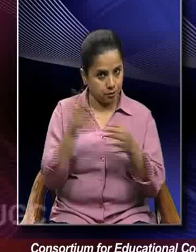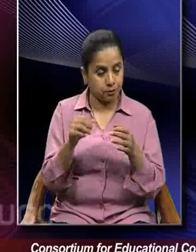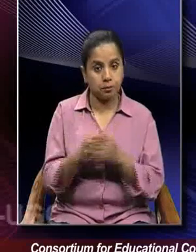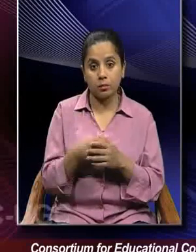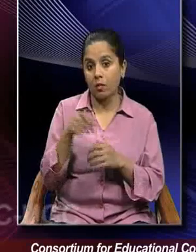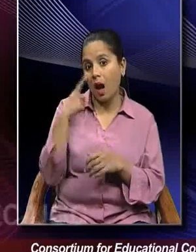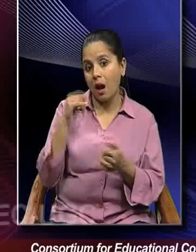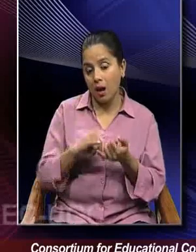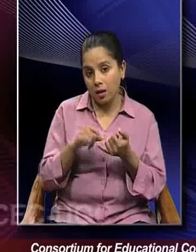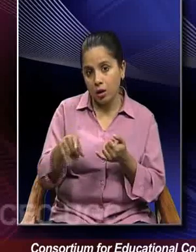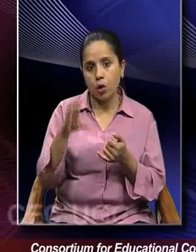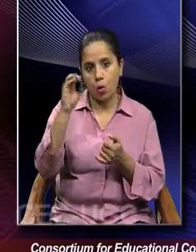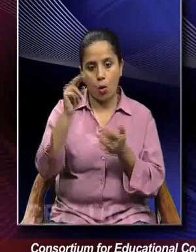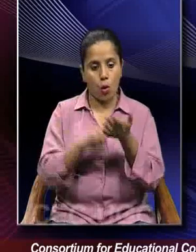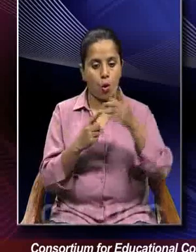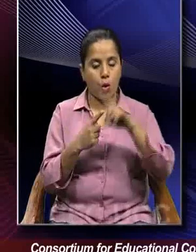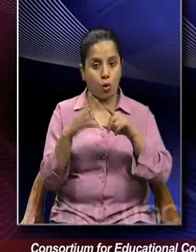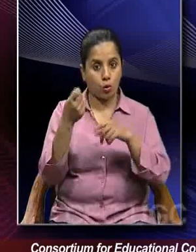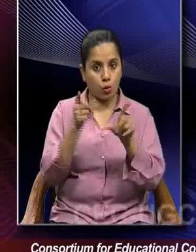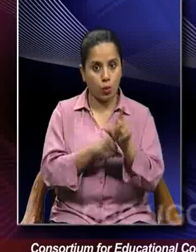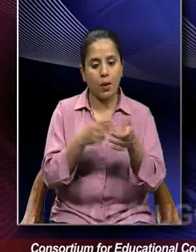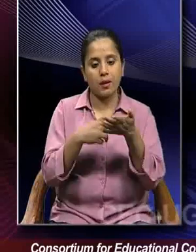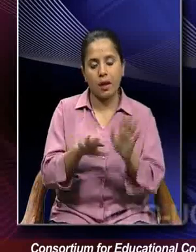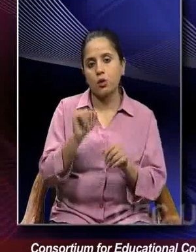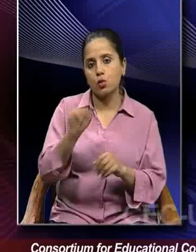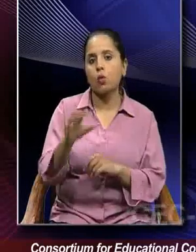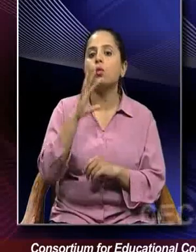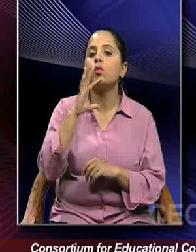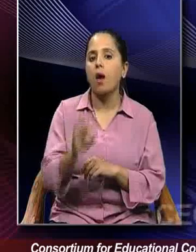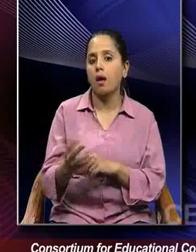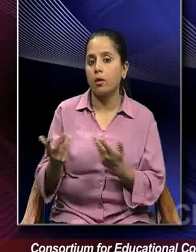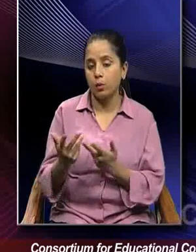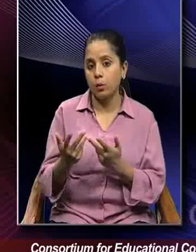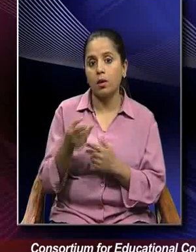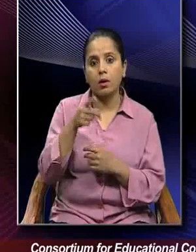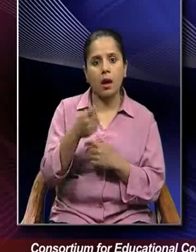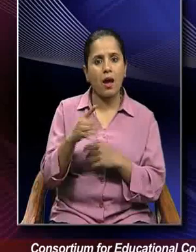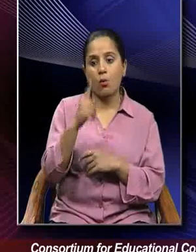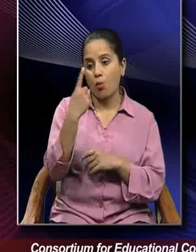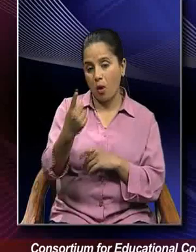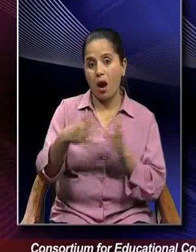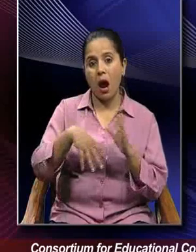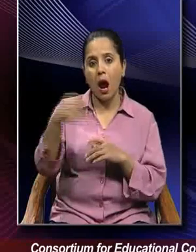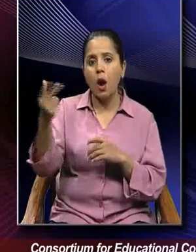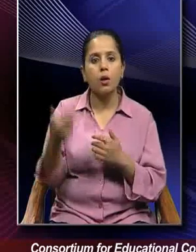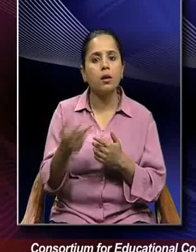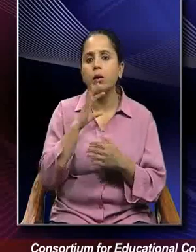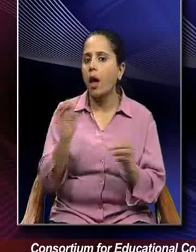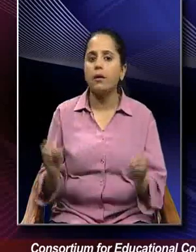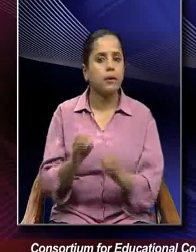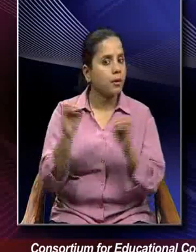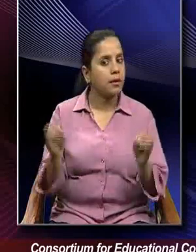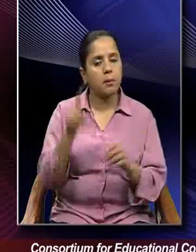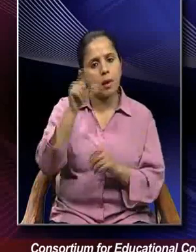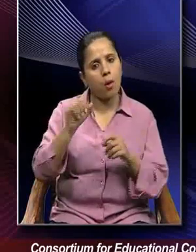ISS ontology is about the nature of reality, is that there is no single external reality. People